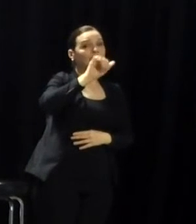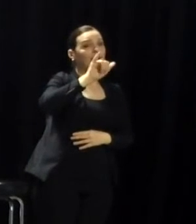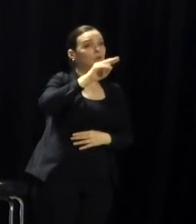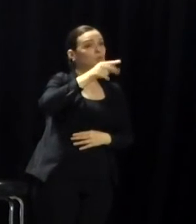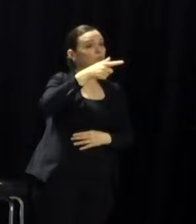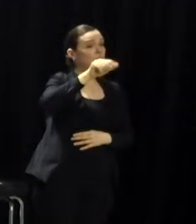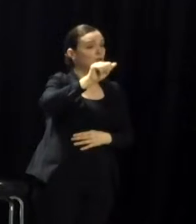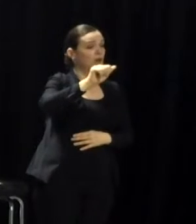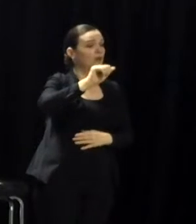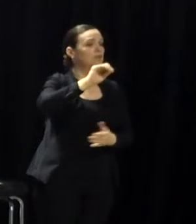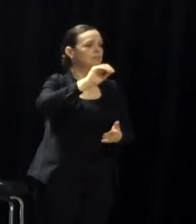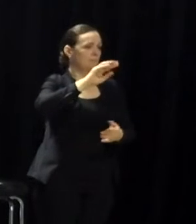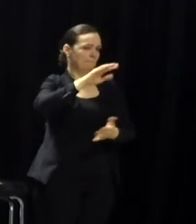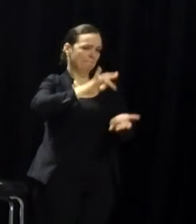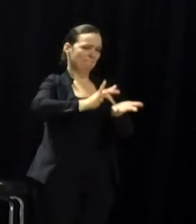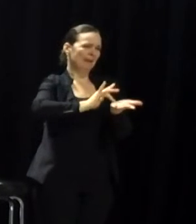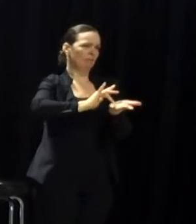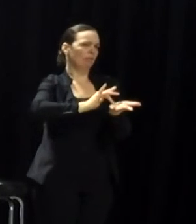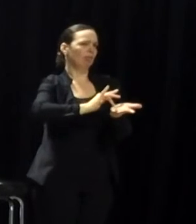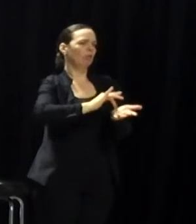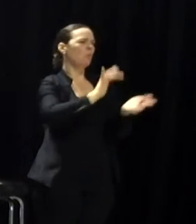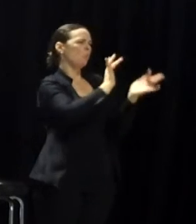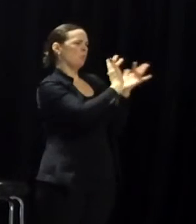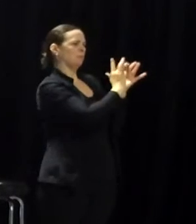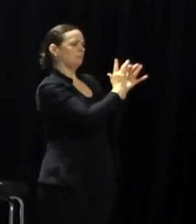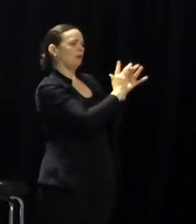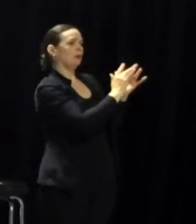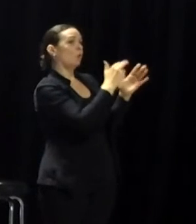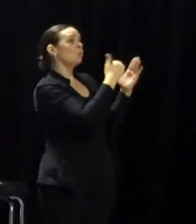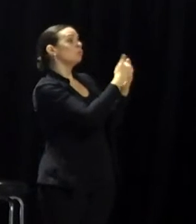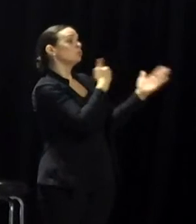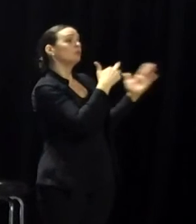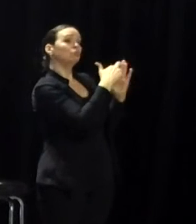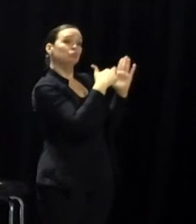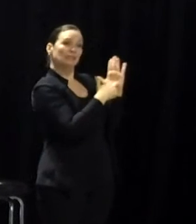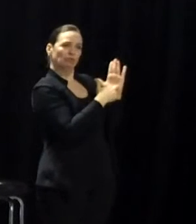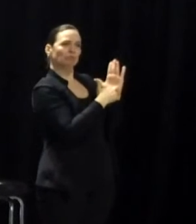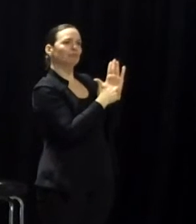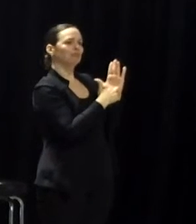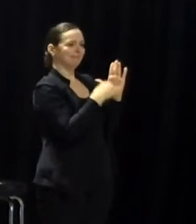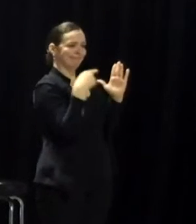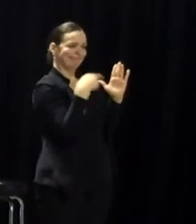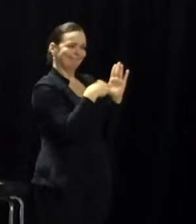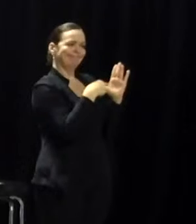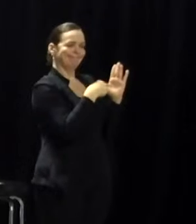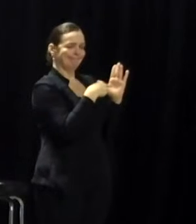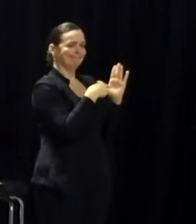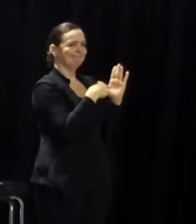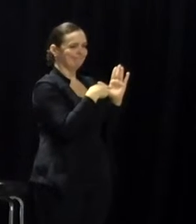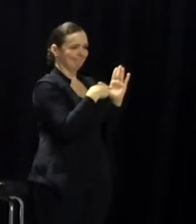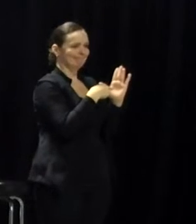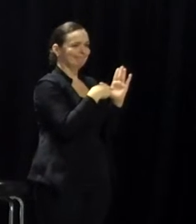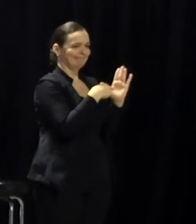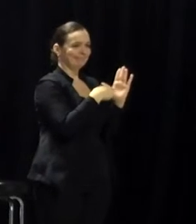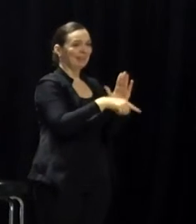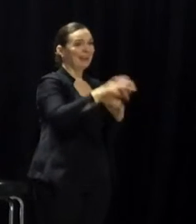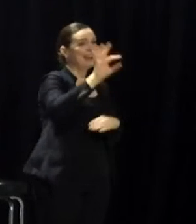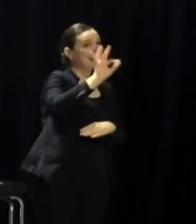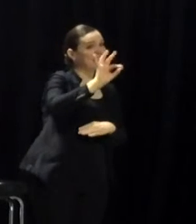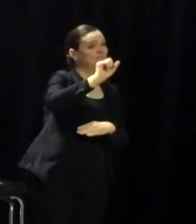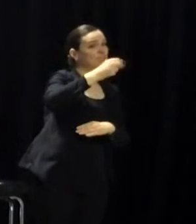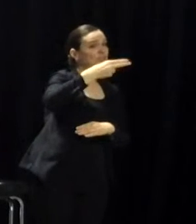at the FSHAD, same website. But again, if you have symptoms now, go on, register, go to the FSHAD, get a